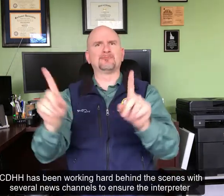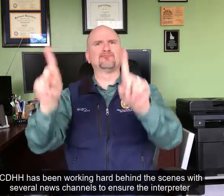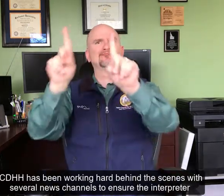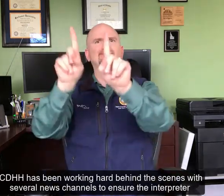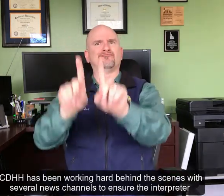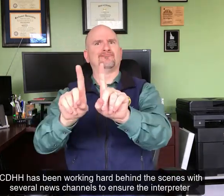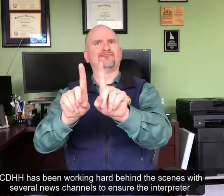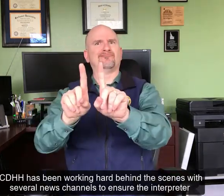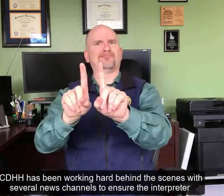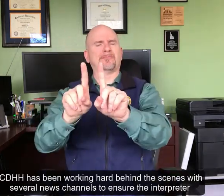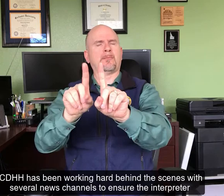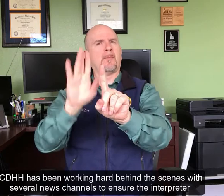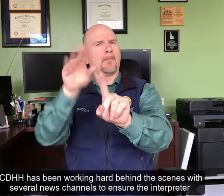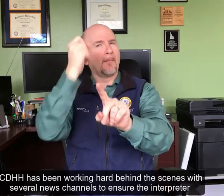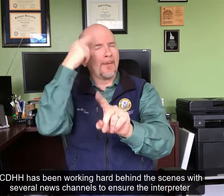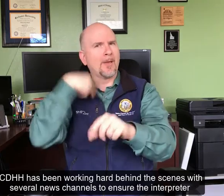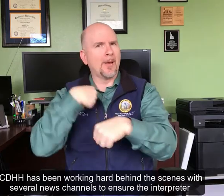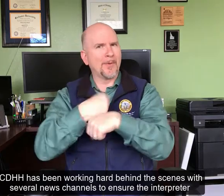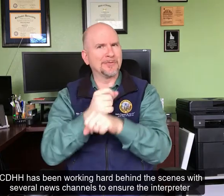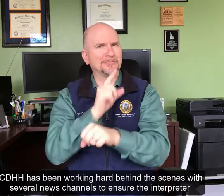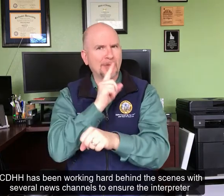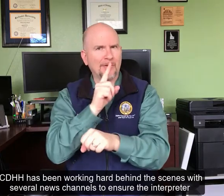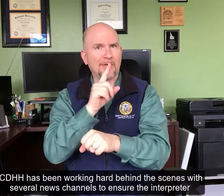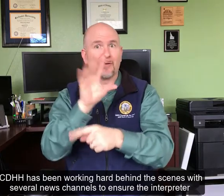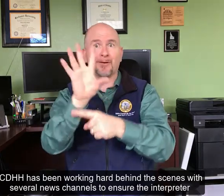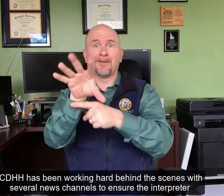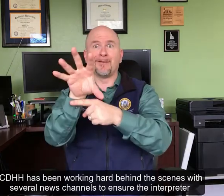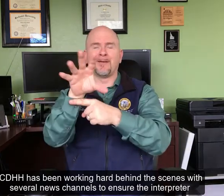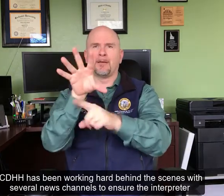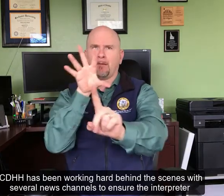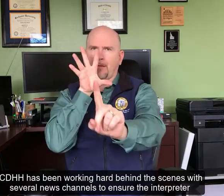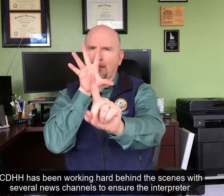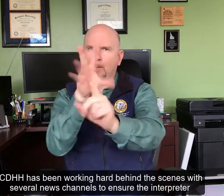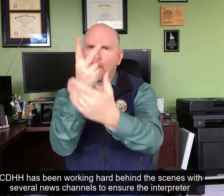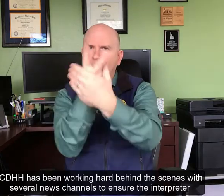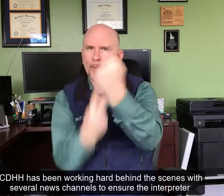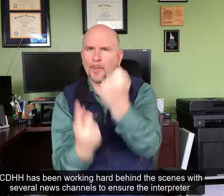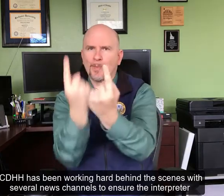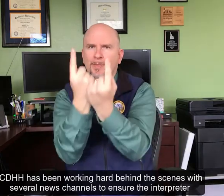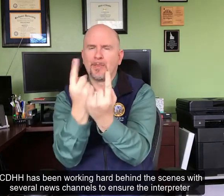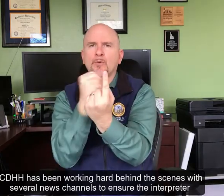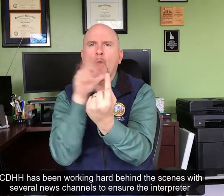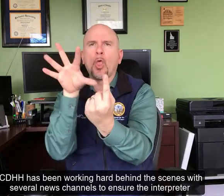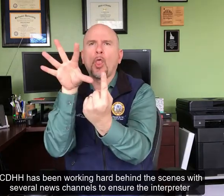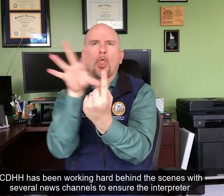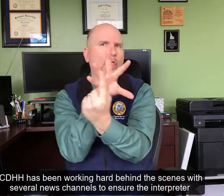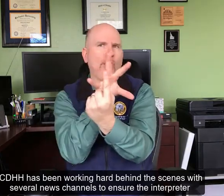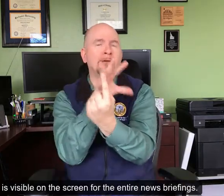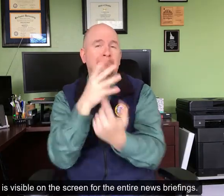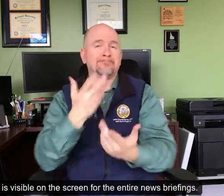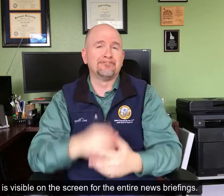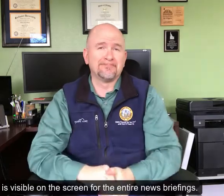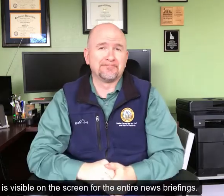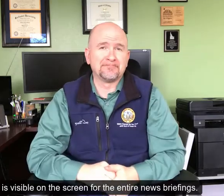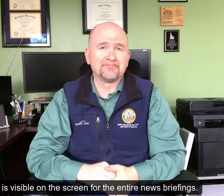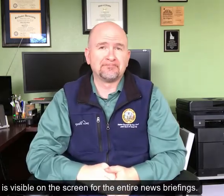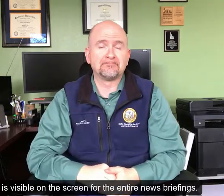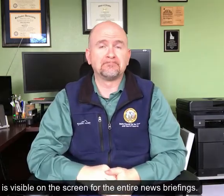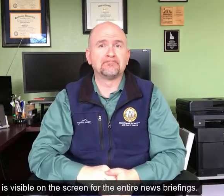has been working hard behind the scenes with several news channels to ensure the interpreter is visible on the screen for the entire news briefings.